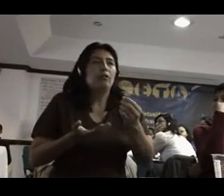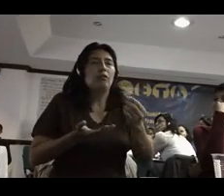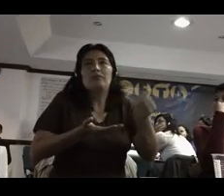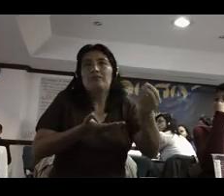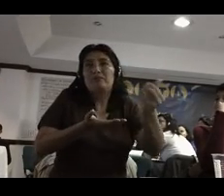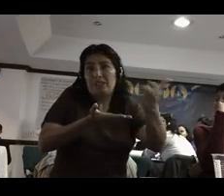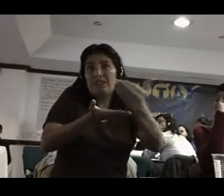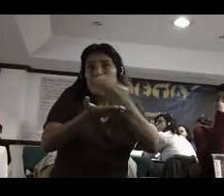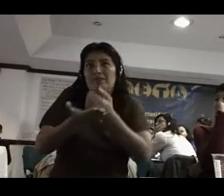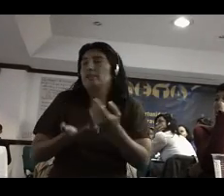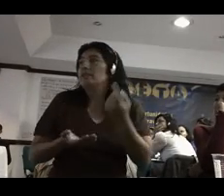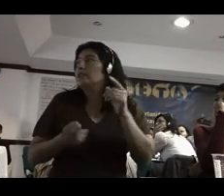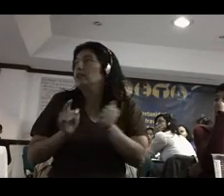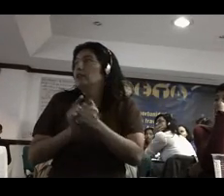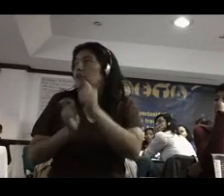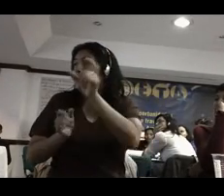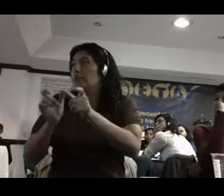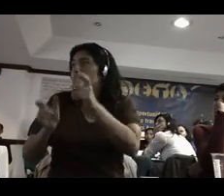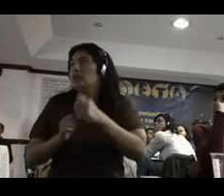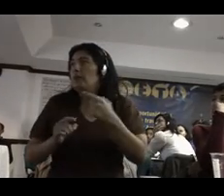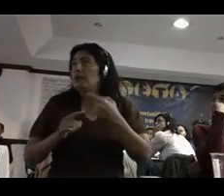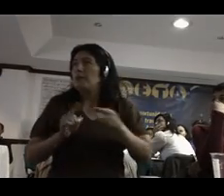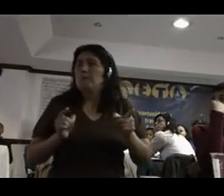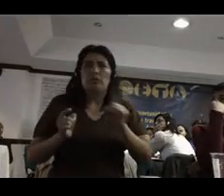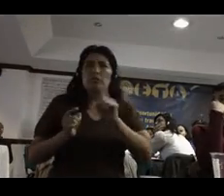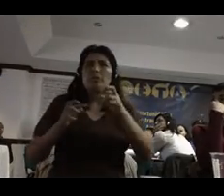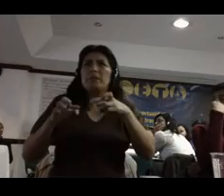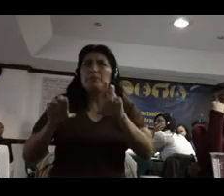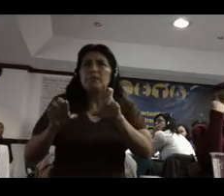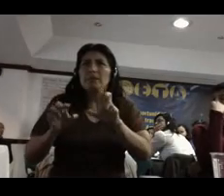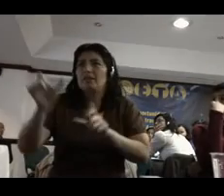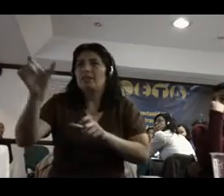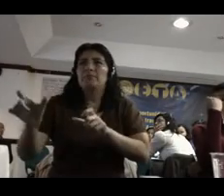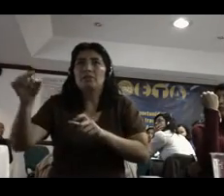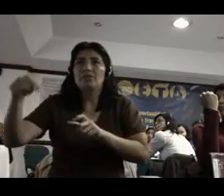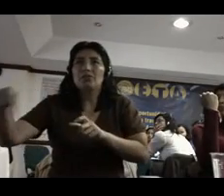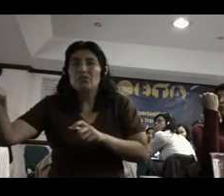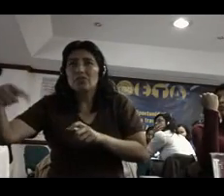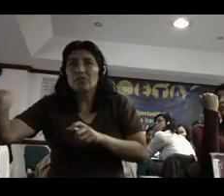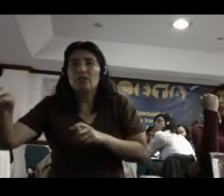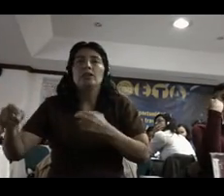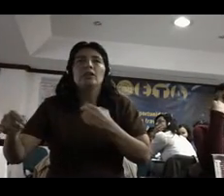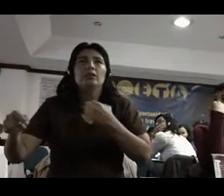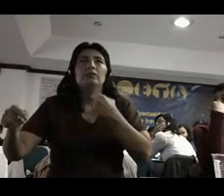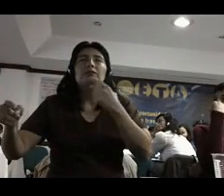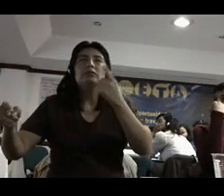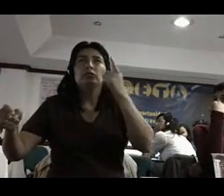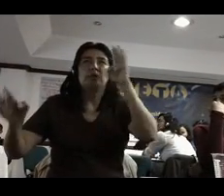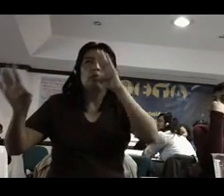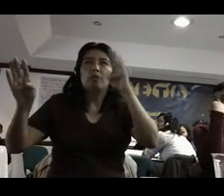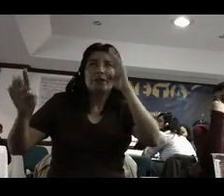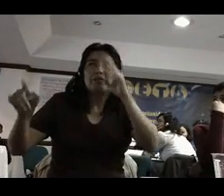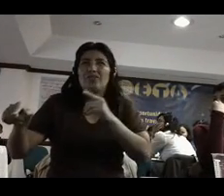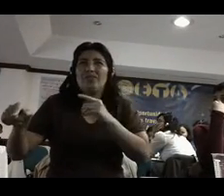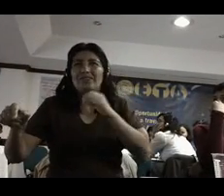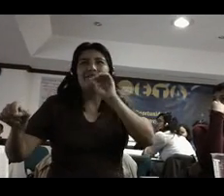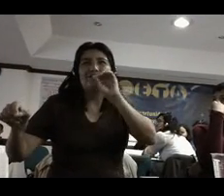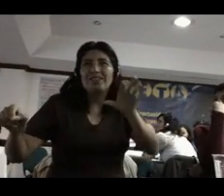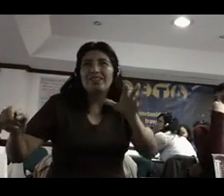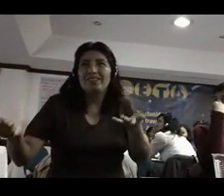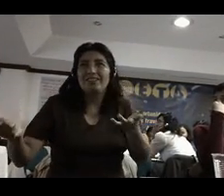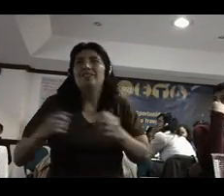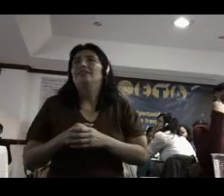allow participants to voice their concerns about the relevance of the evaluation approach, and it initiates disengagement.